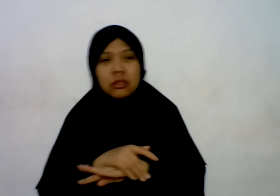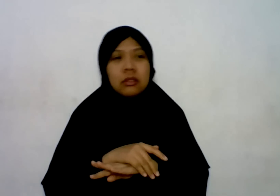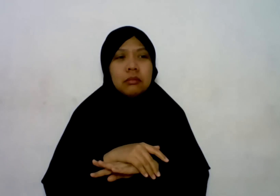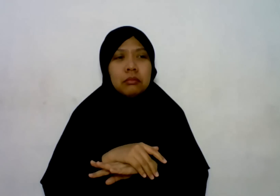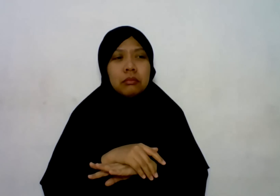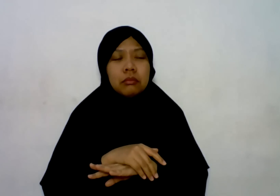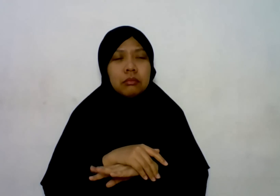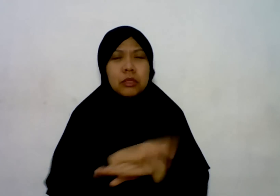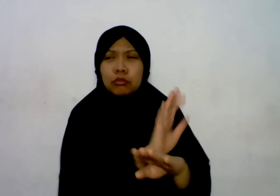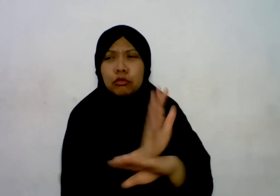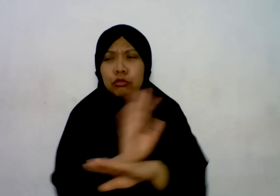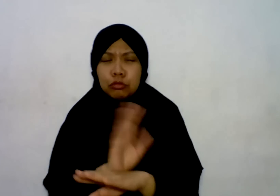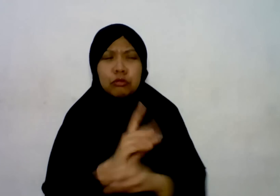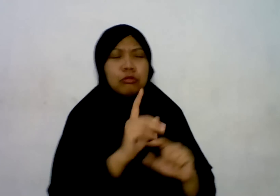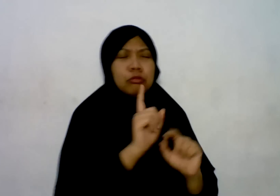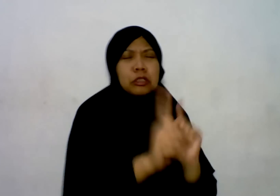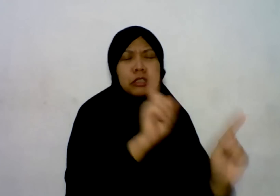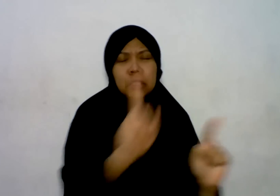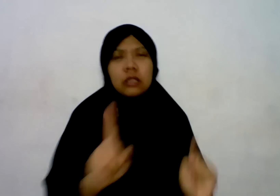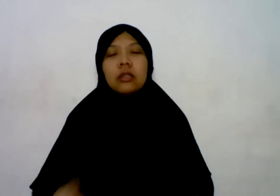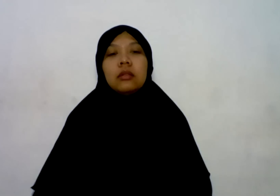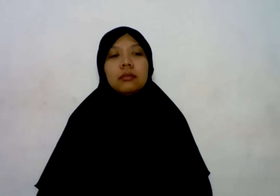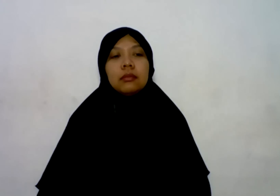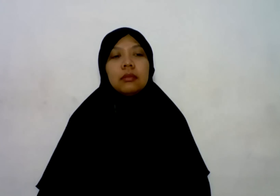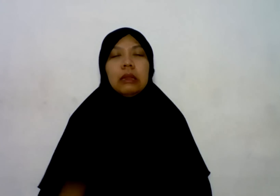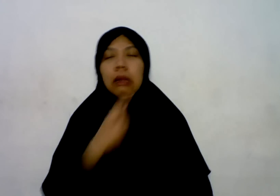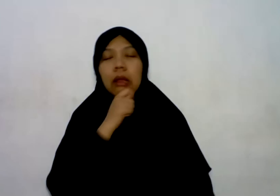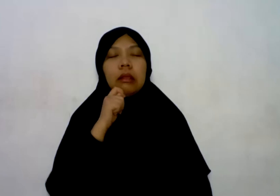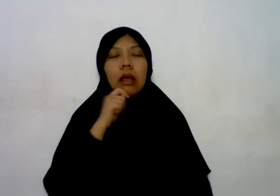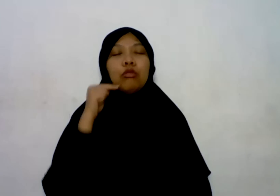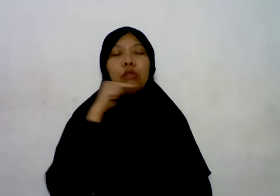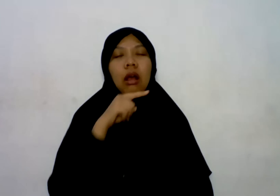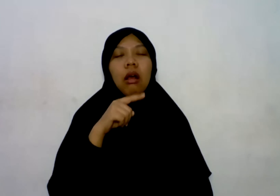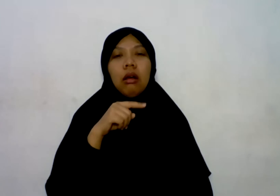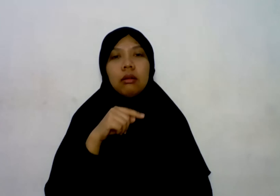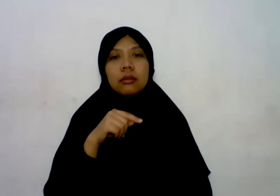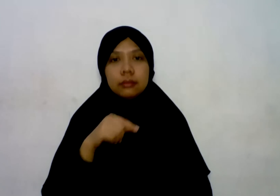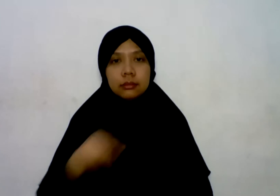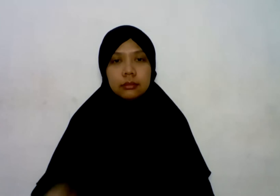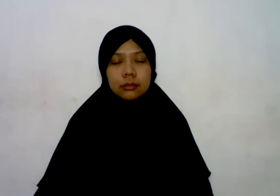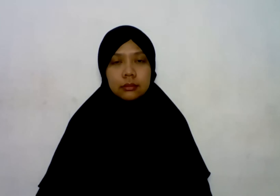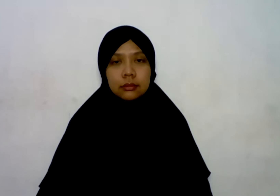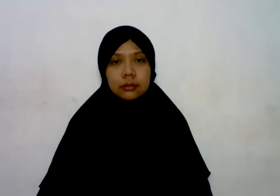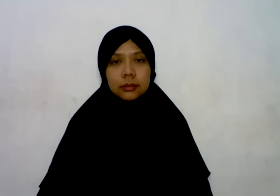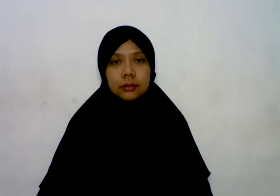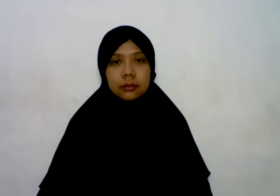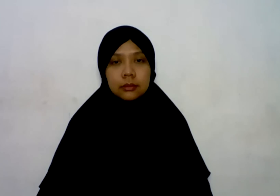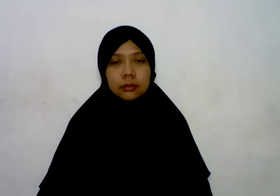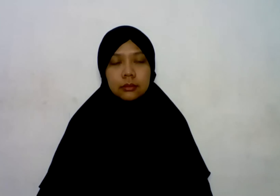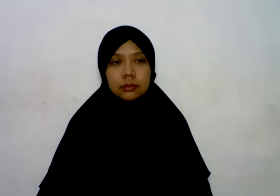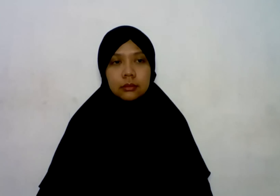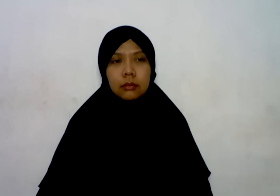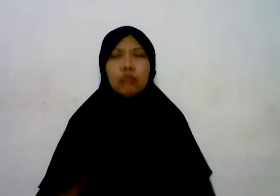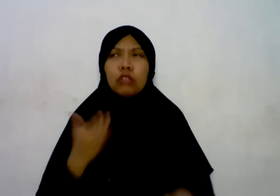not enough, yeah. Because I think many of us still working in silos. Seems that we already